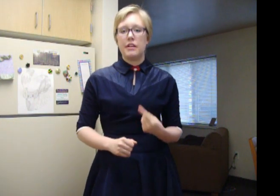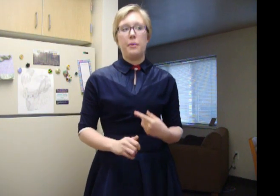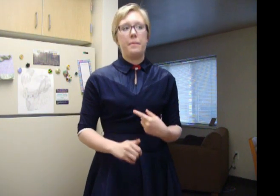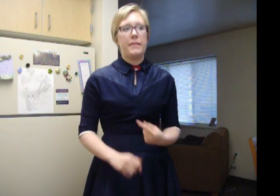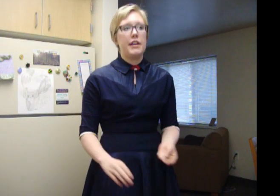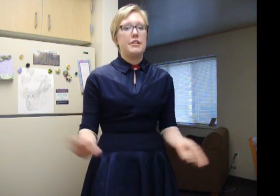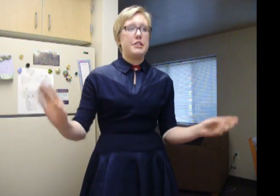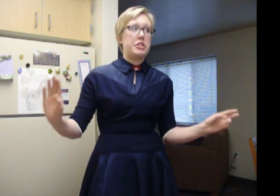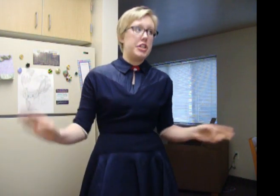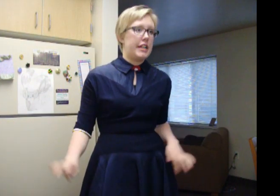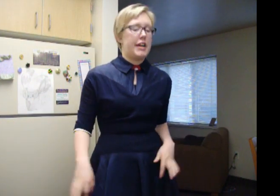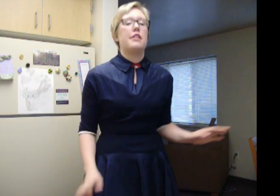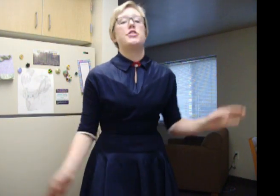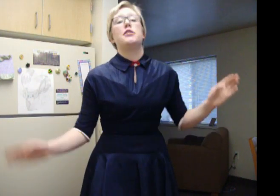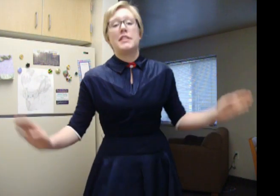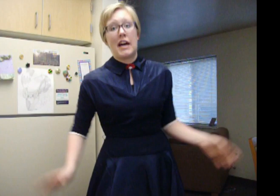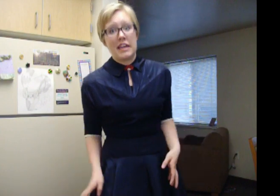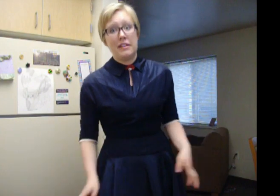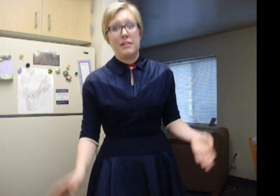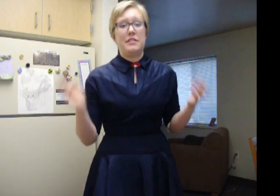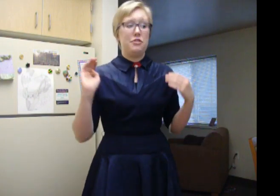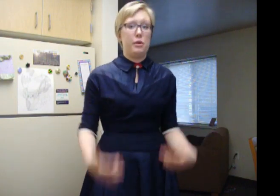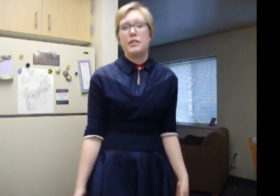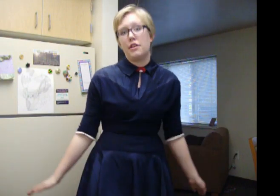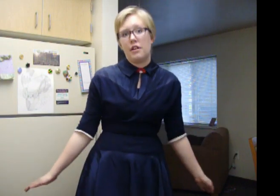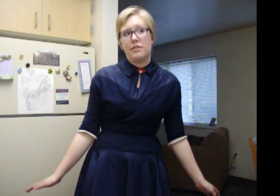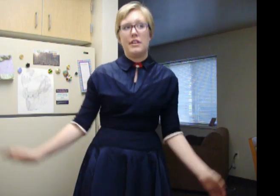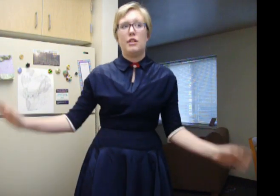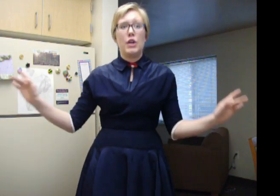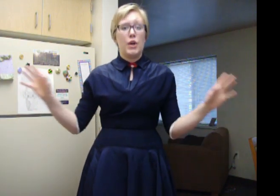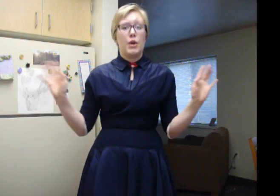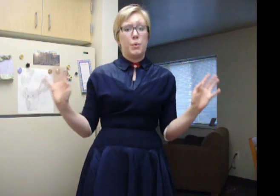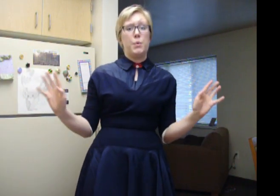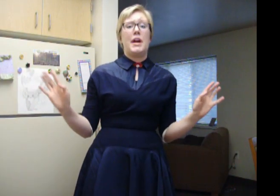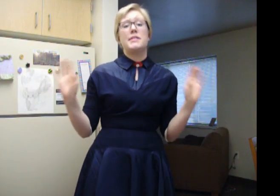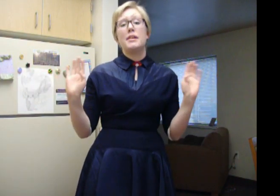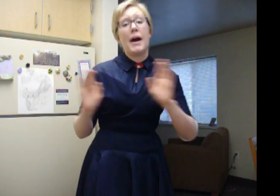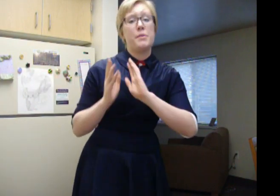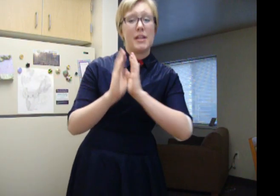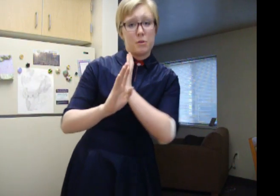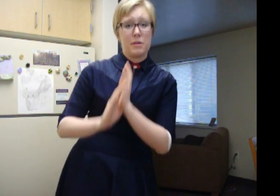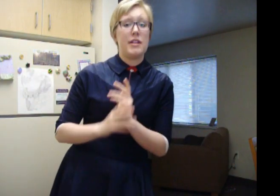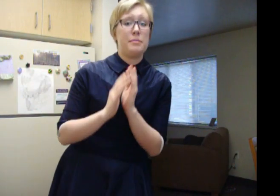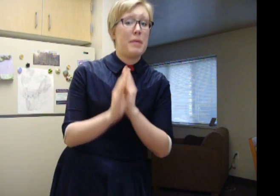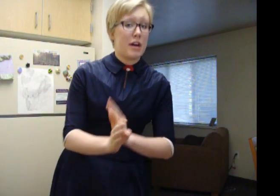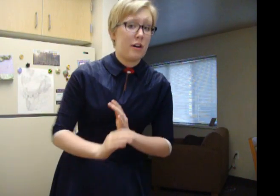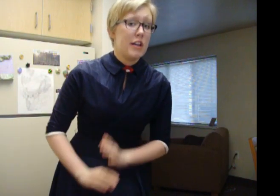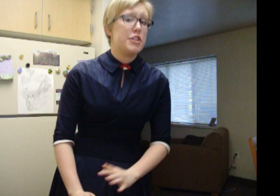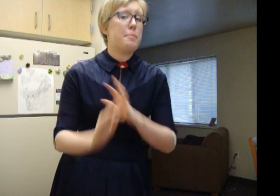know, she's a cheerleader and she wears high heels and short skirts and ooh, and somehow Taylor Swift is better. She's a